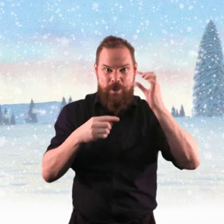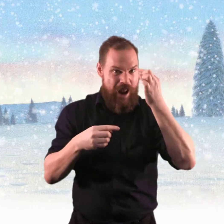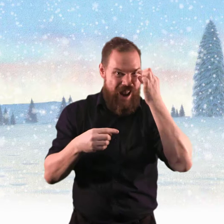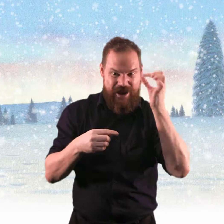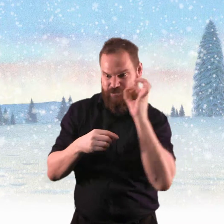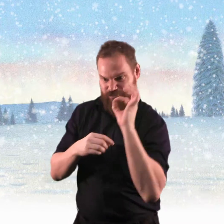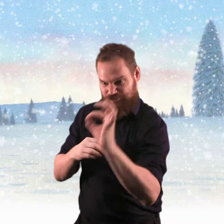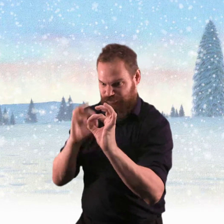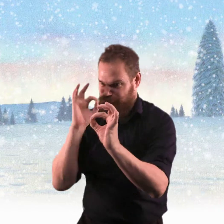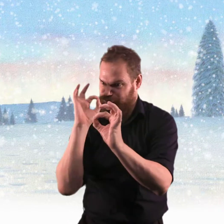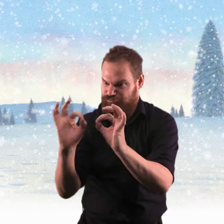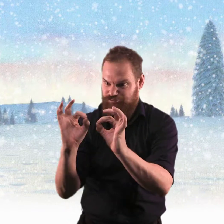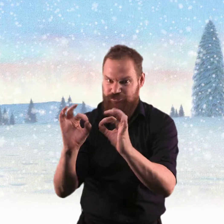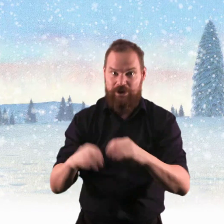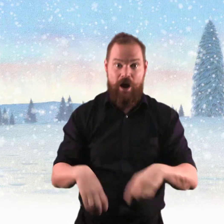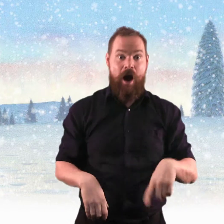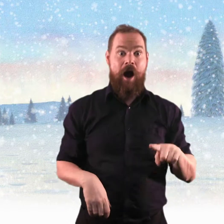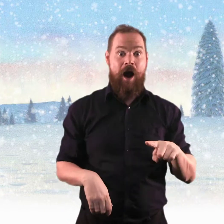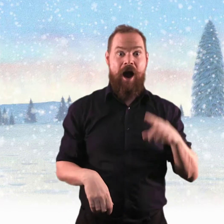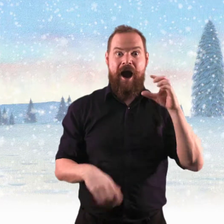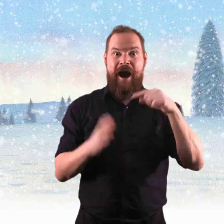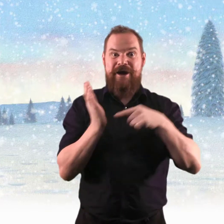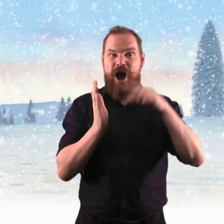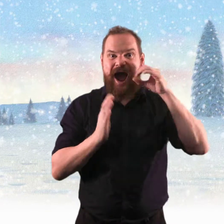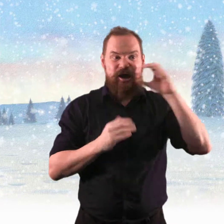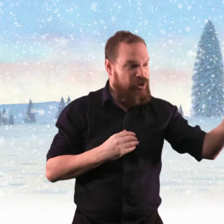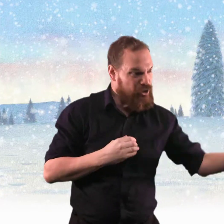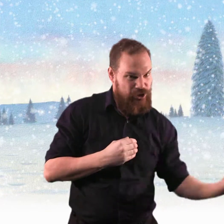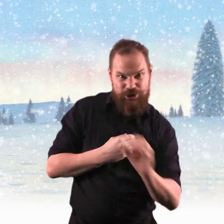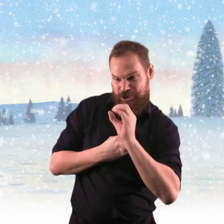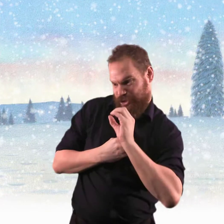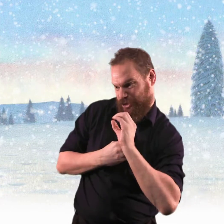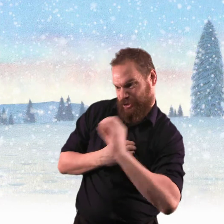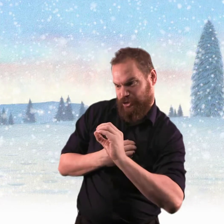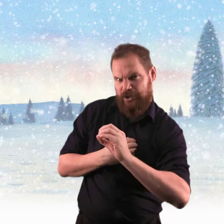eyes and a small, little tangerine for the nose.